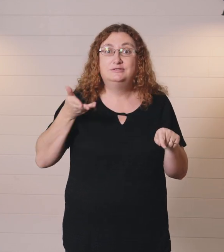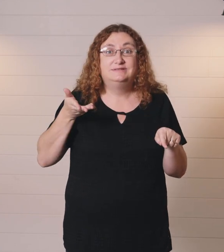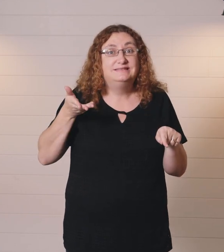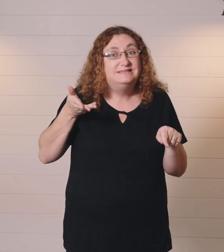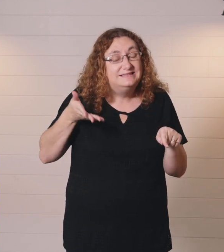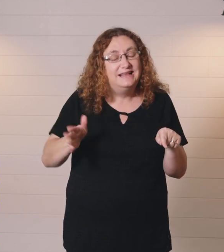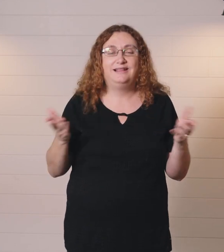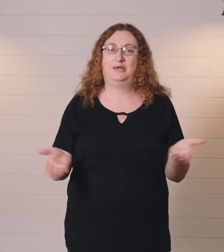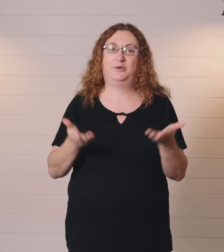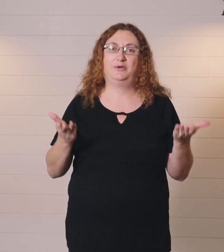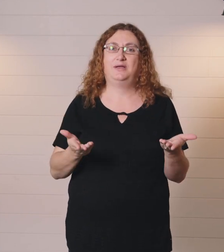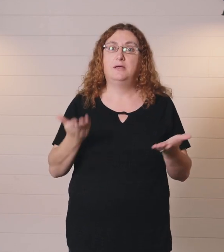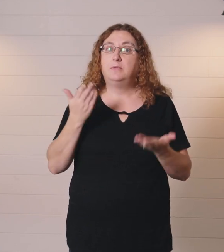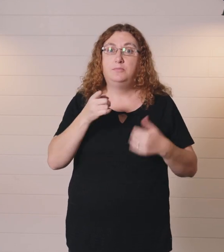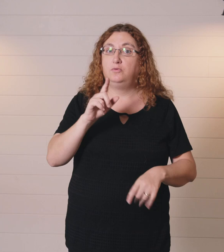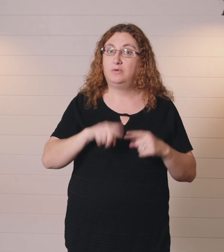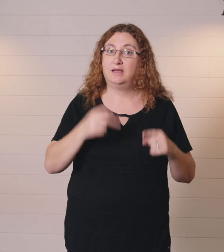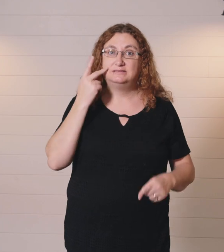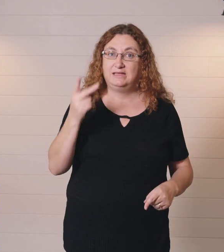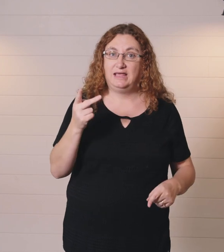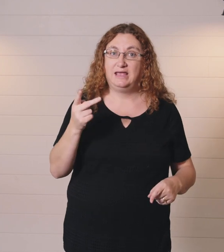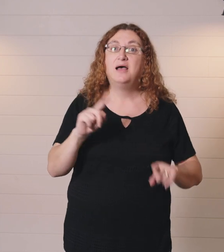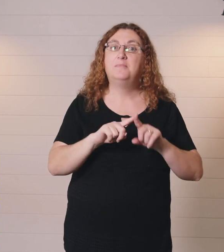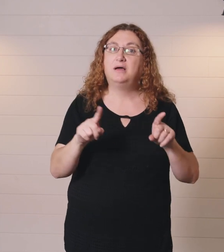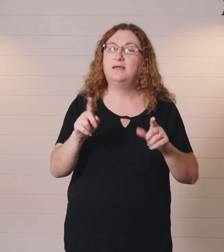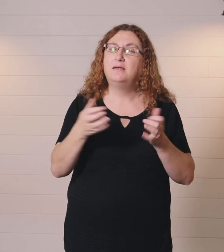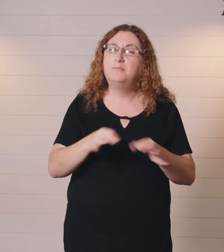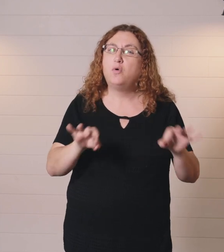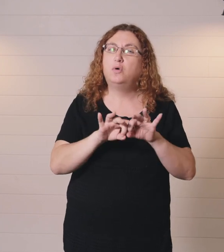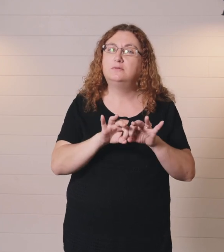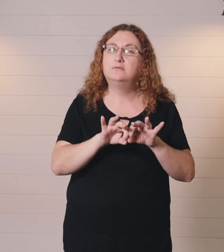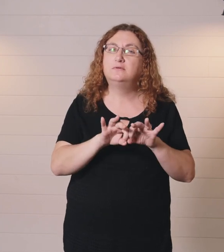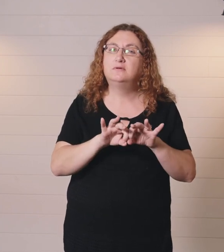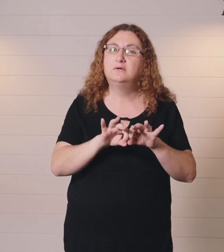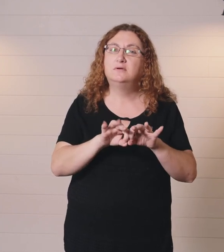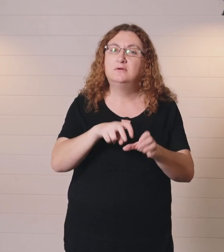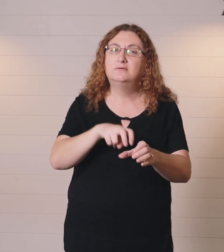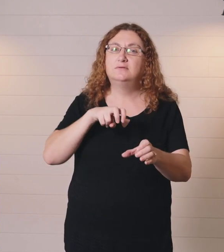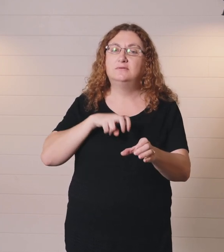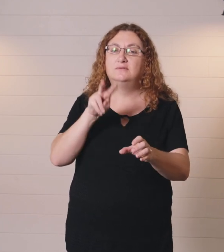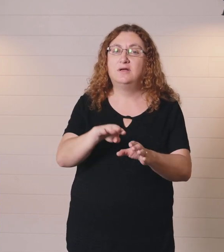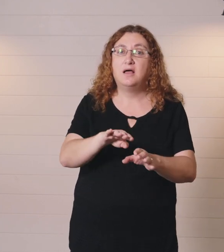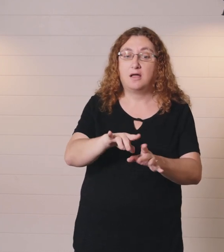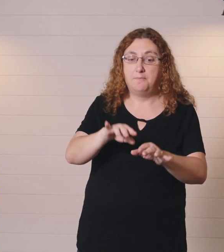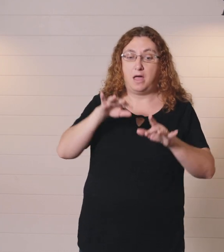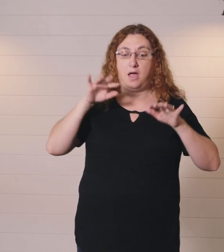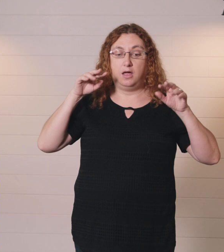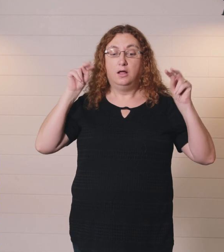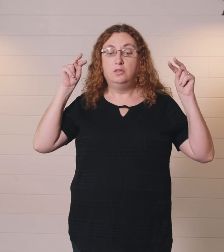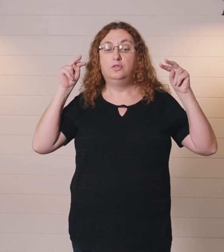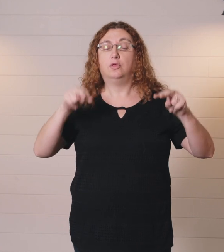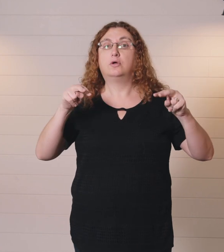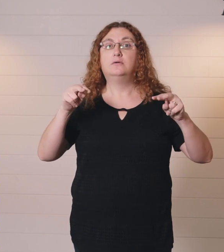the 30,000-foot view to get this bigger picture of the story of what God is on about. You may have heard the illustration